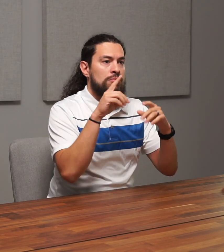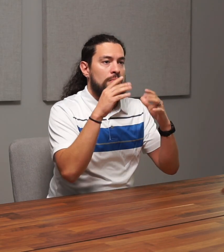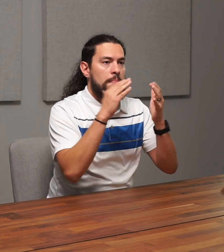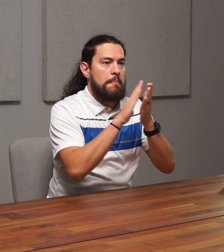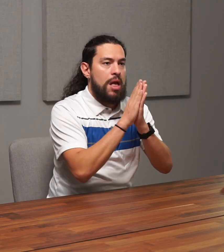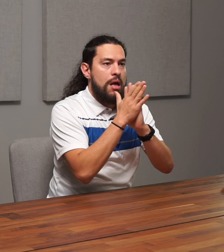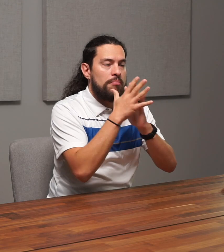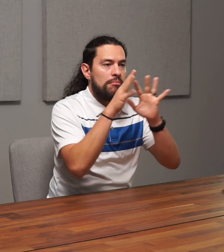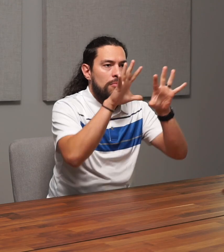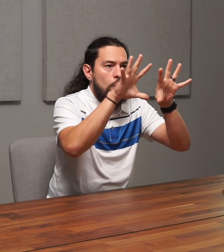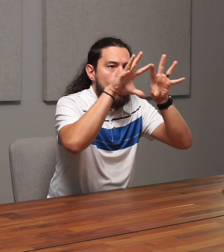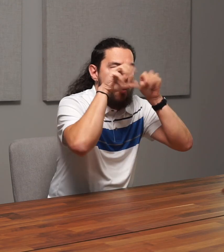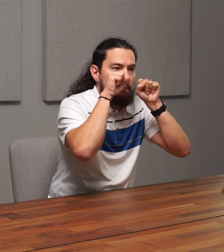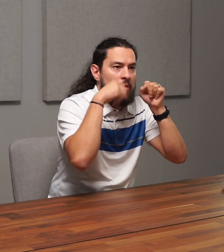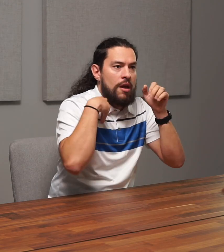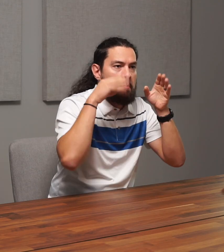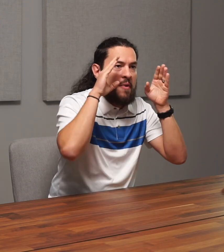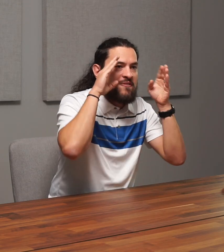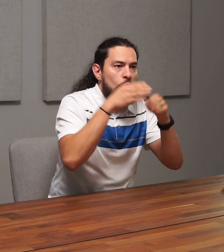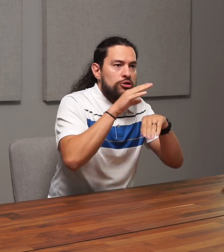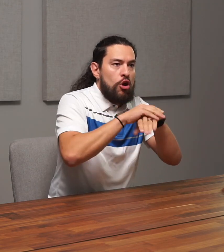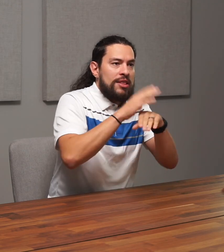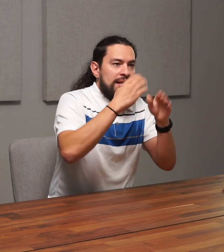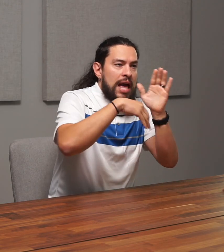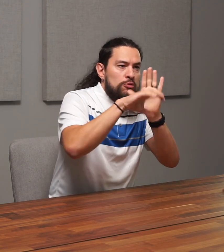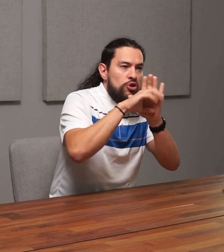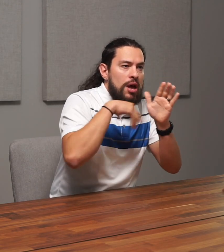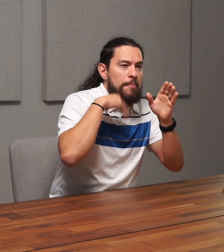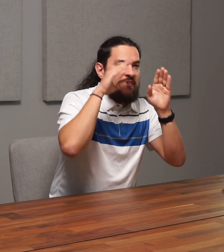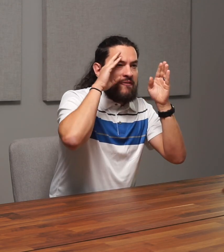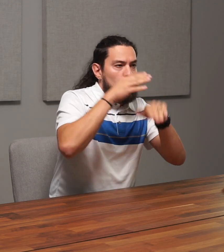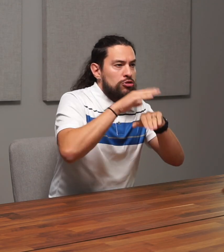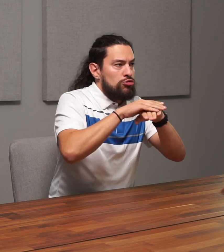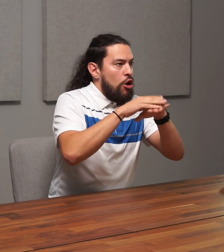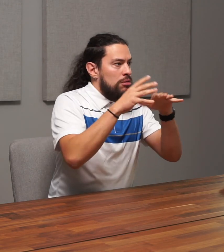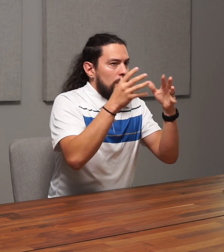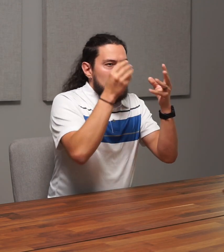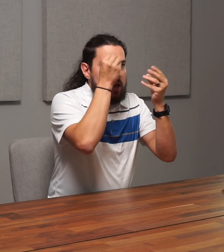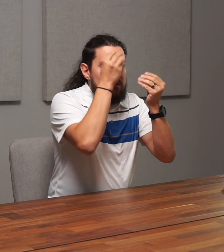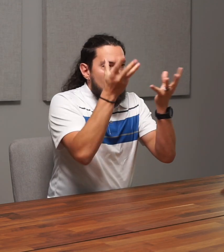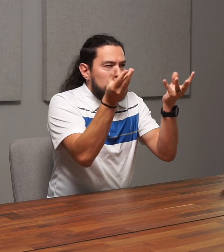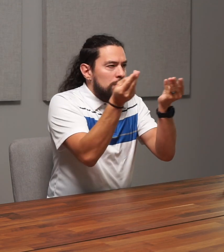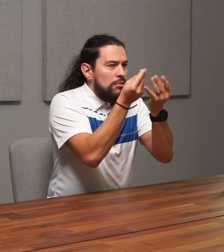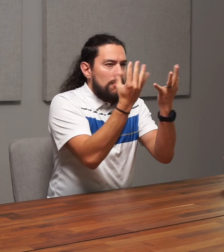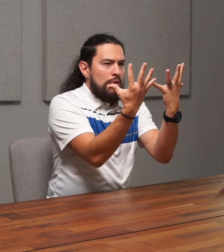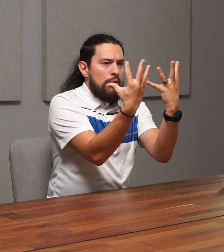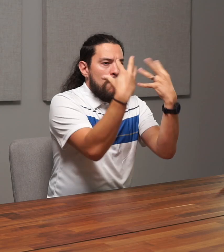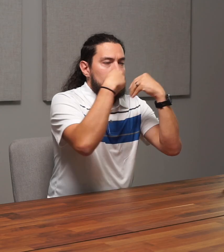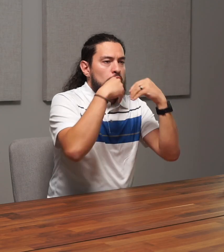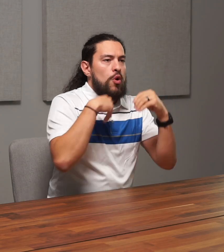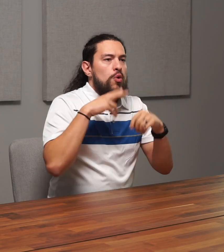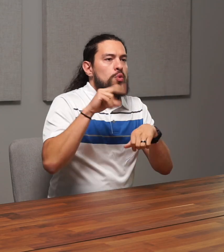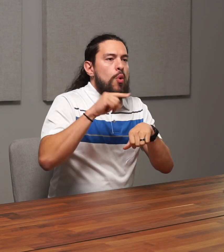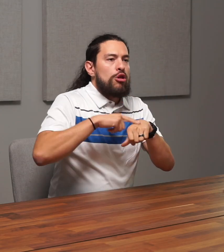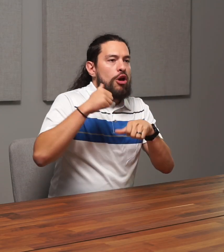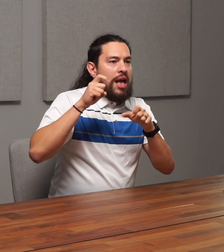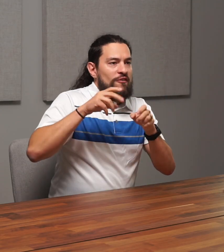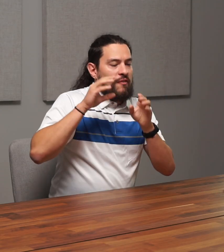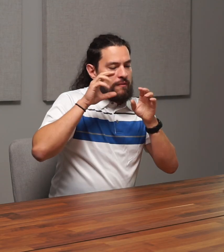it takes a lot of the power that they feel it takes a lot of the work out of the guesswork out of it and